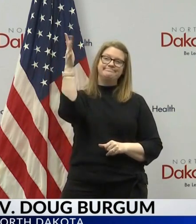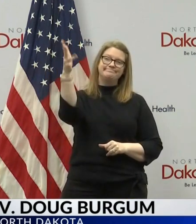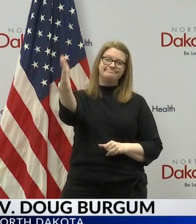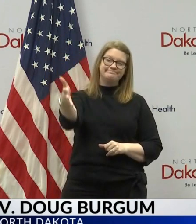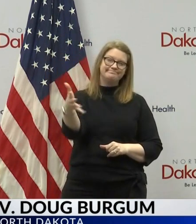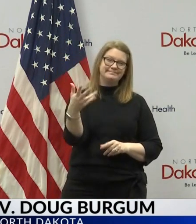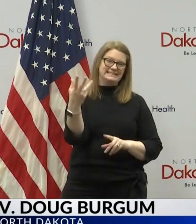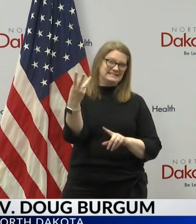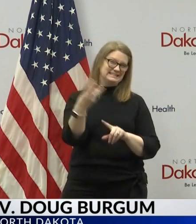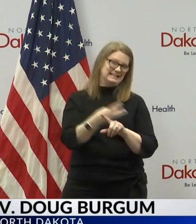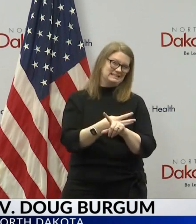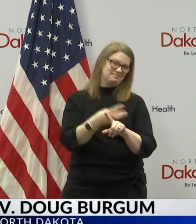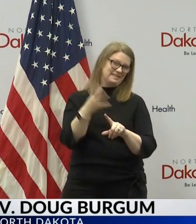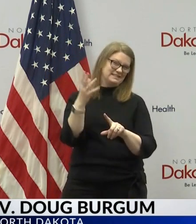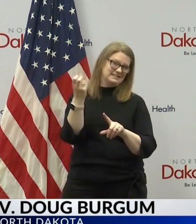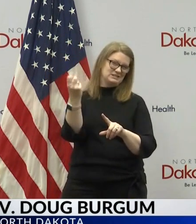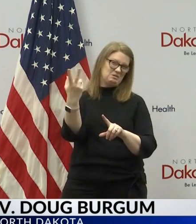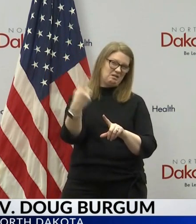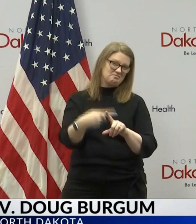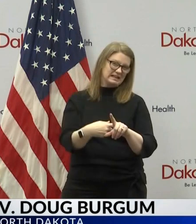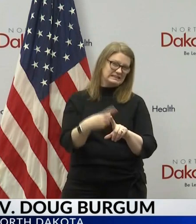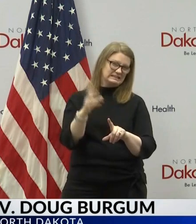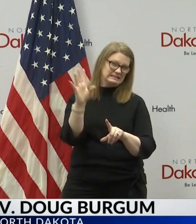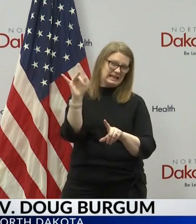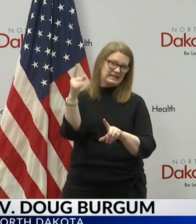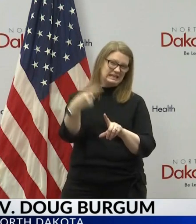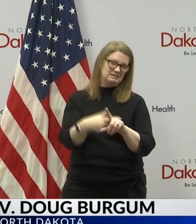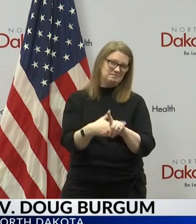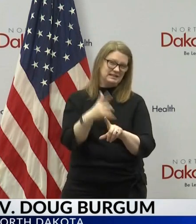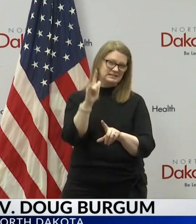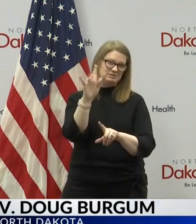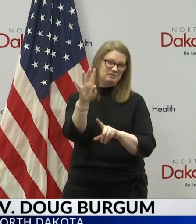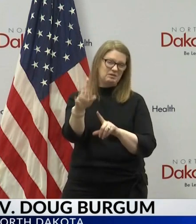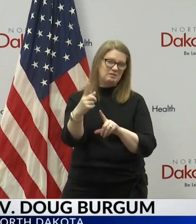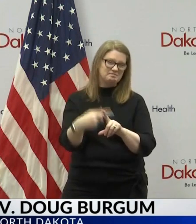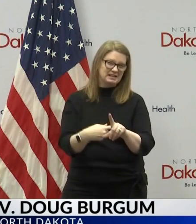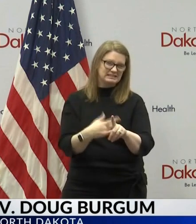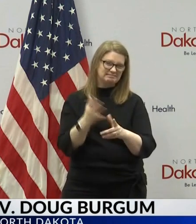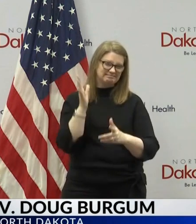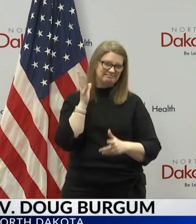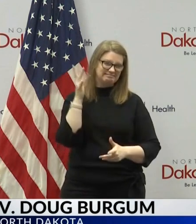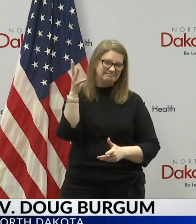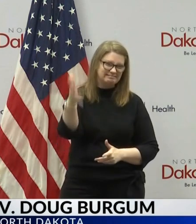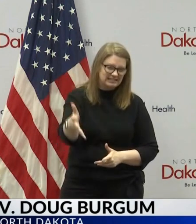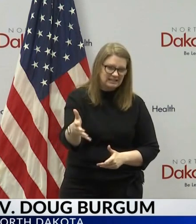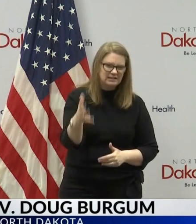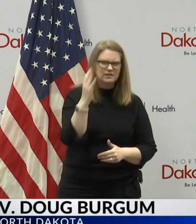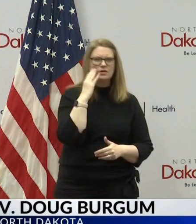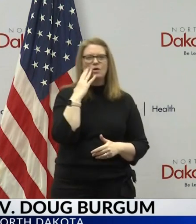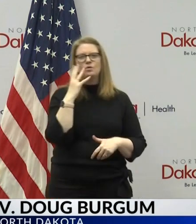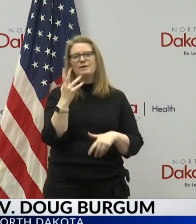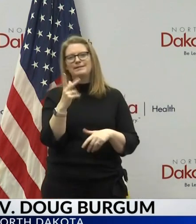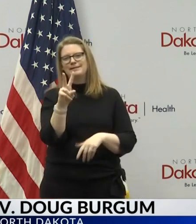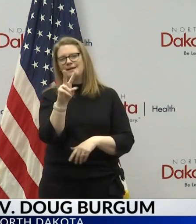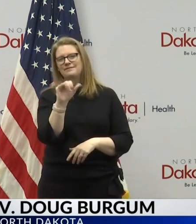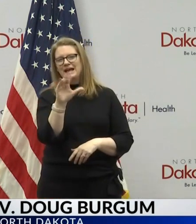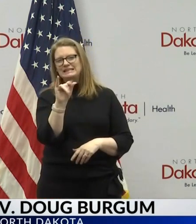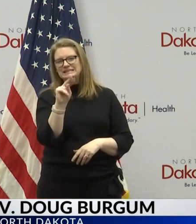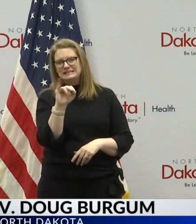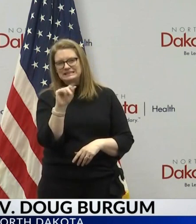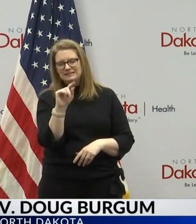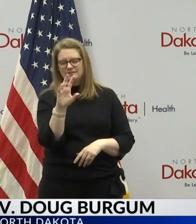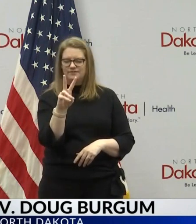people have said 6 months, 12, 18, 24, even when it's available, then production has to ramp up. Even if